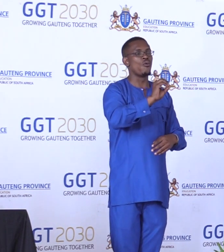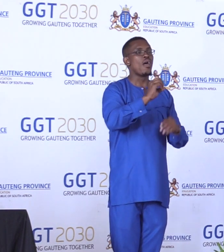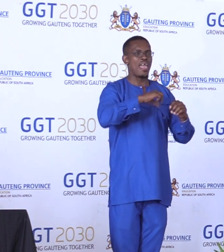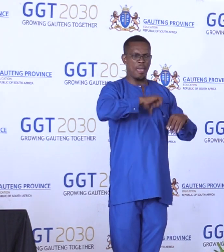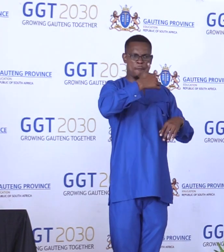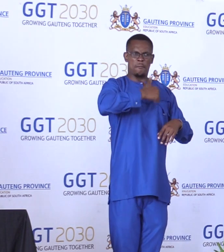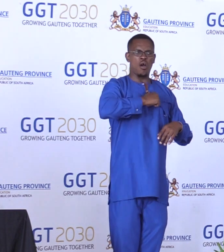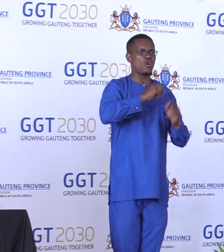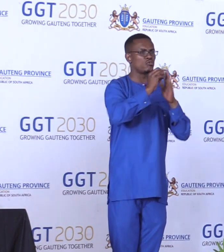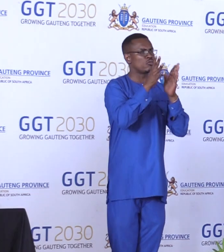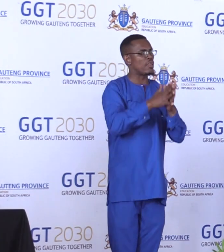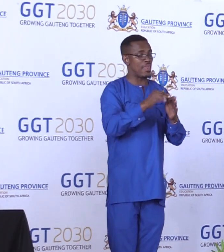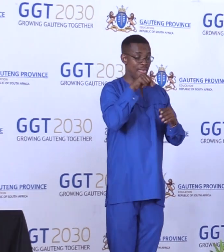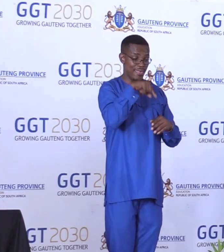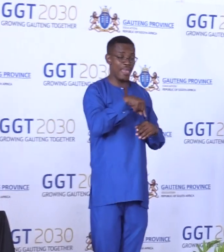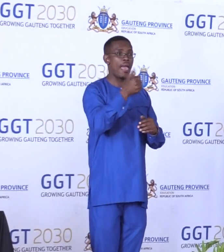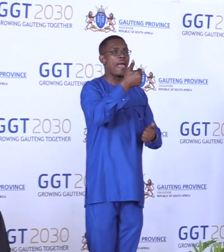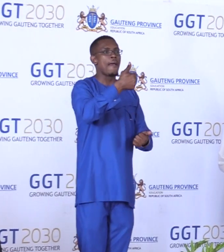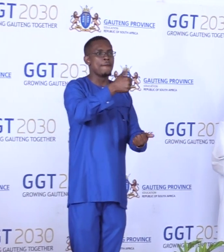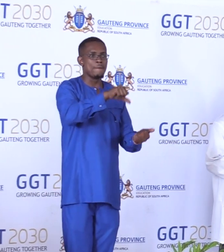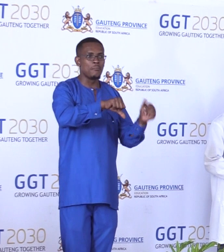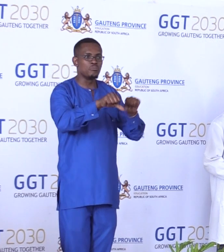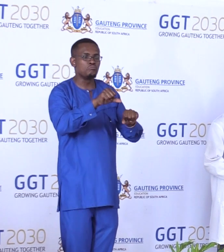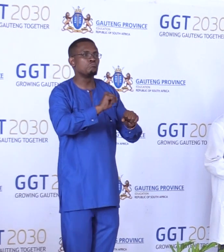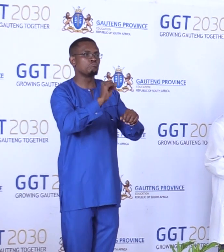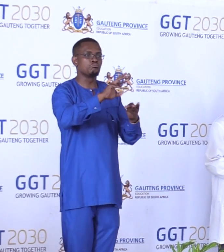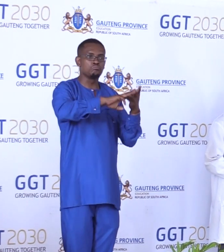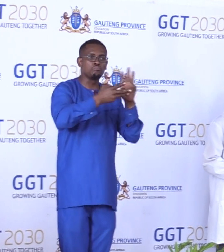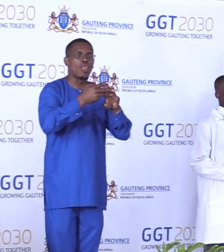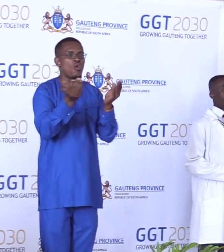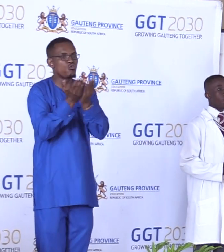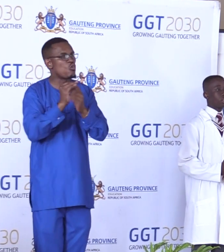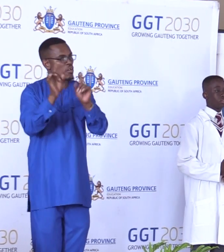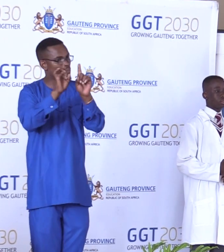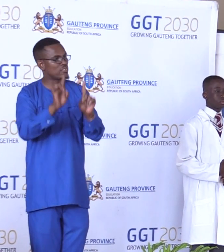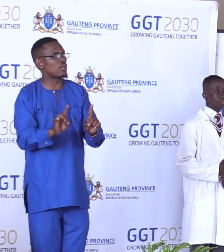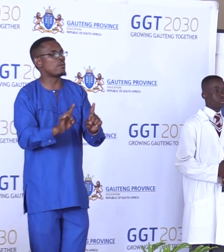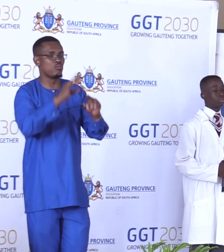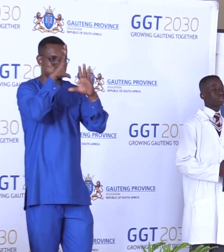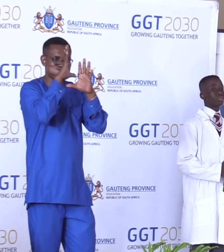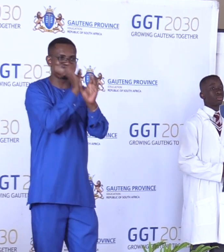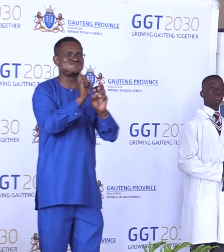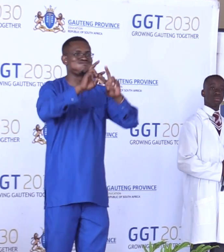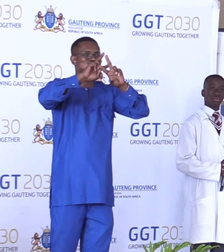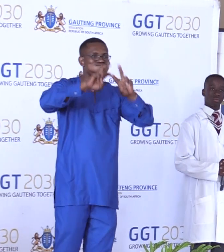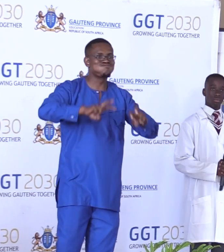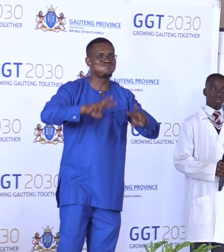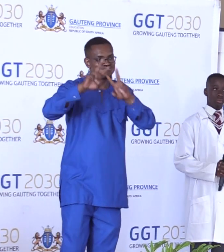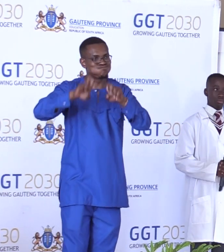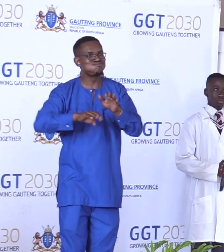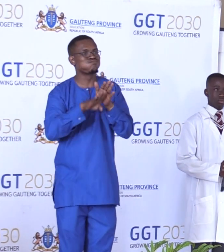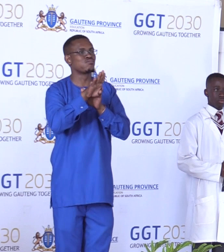at Mapenane Maths, Science and ICT School of Specialization with a focus on research and